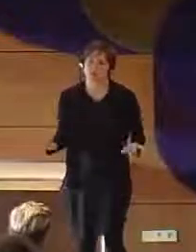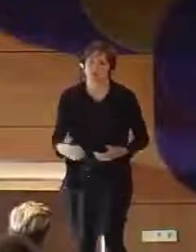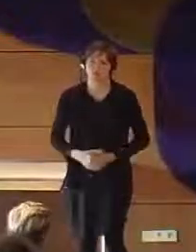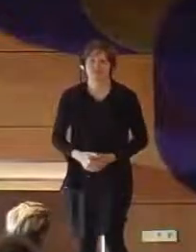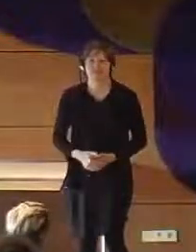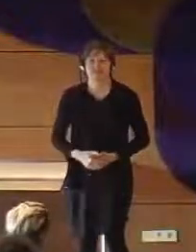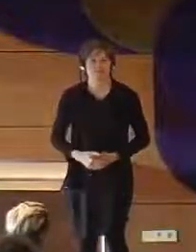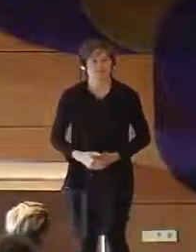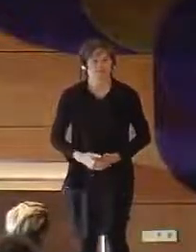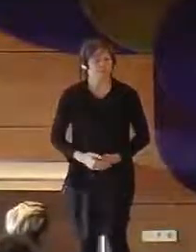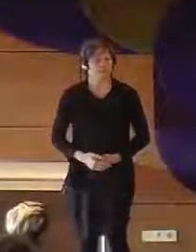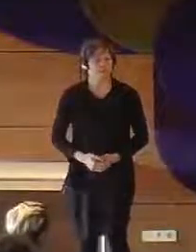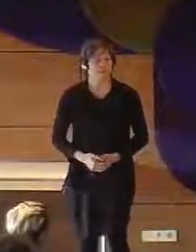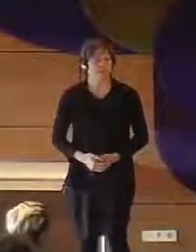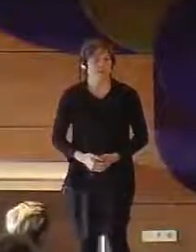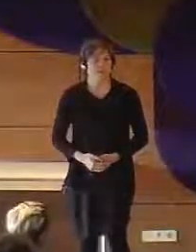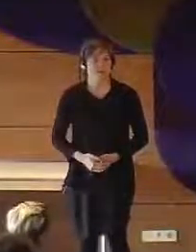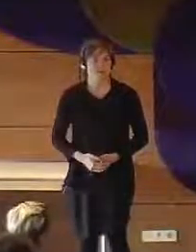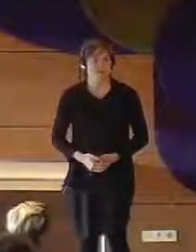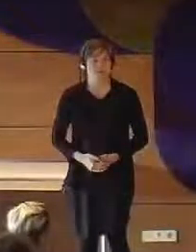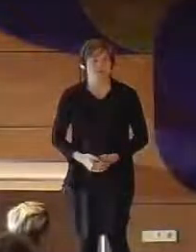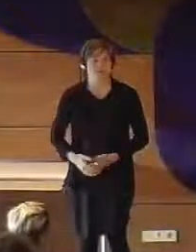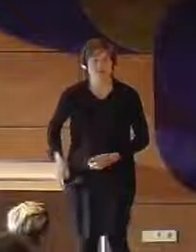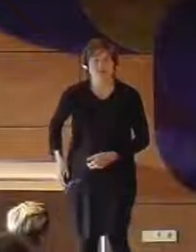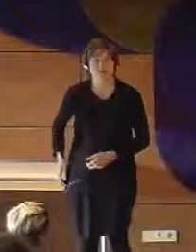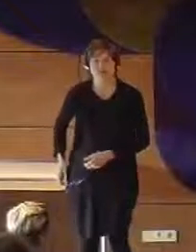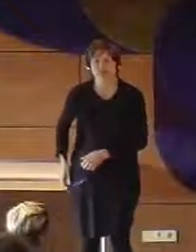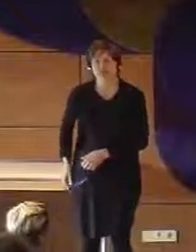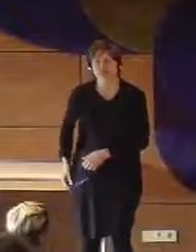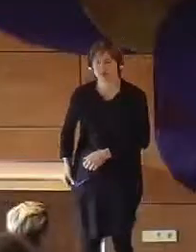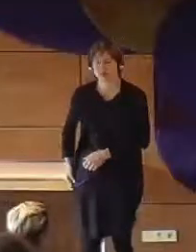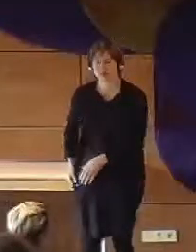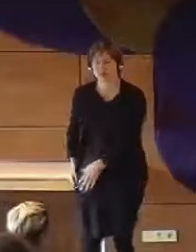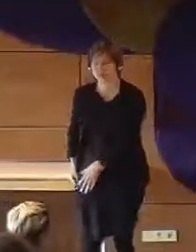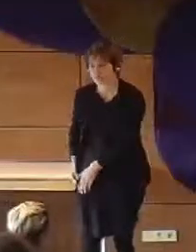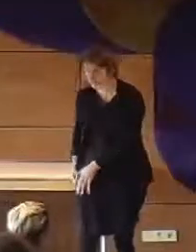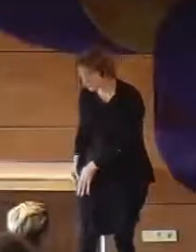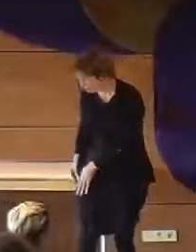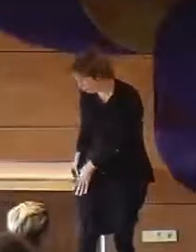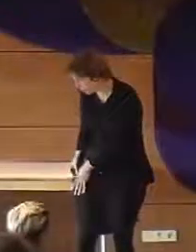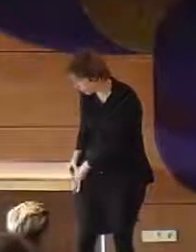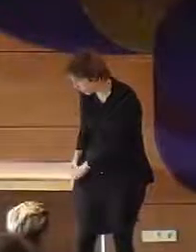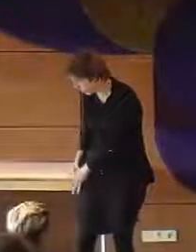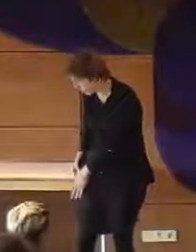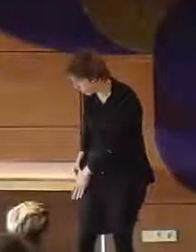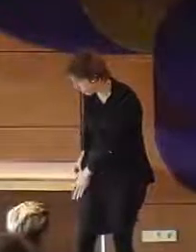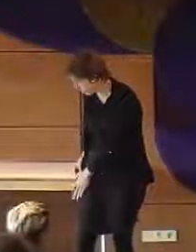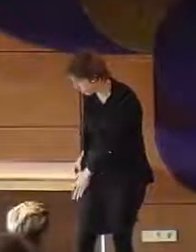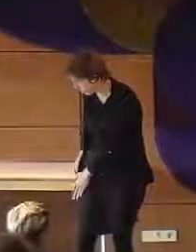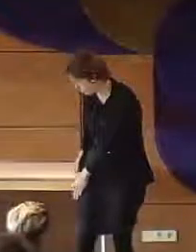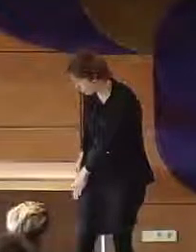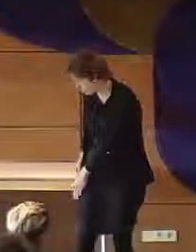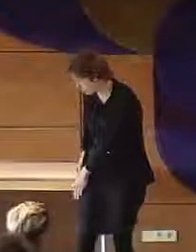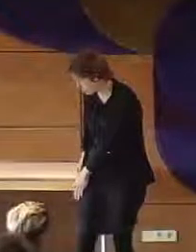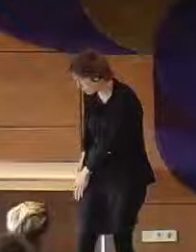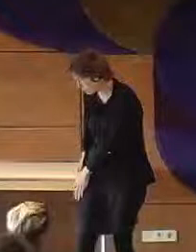And what constitutes a micropenis? There are everything. In the same way as I have my magic beads, I have a chart which will tell